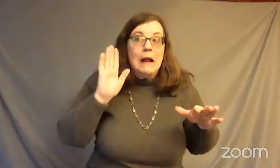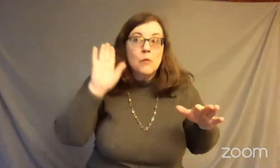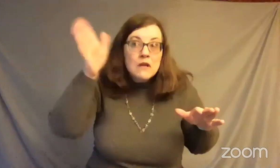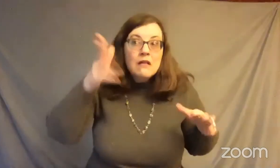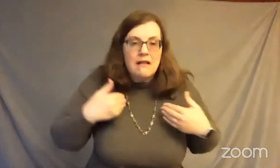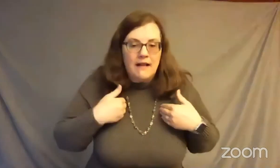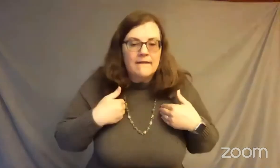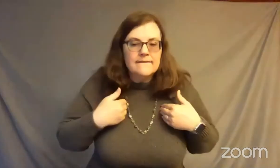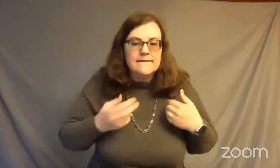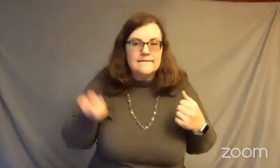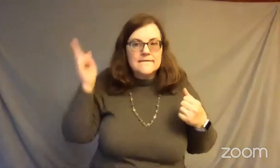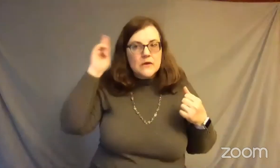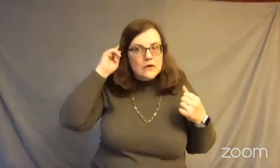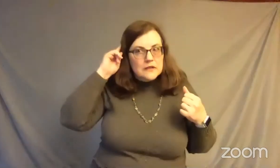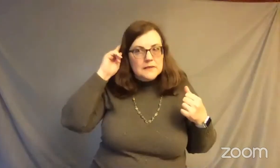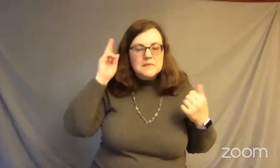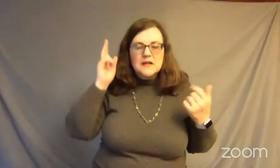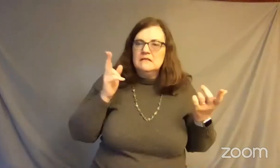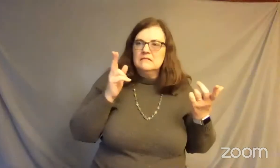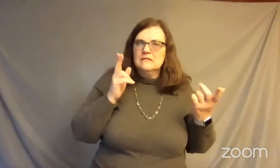practice in acquiring a spoken language.